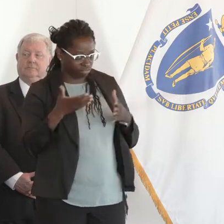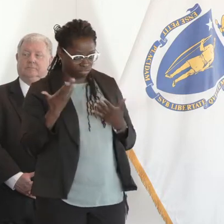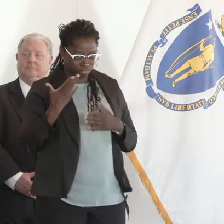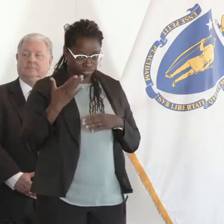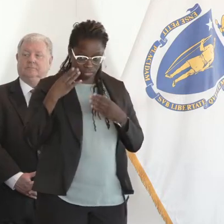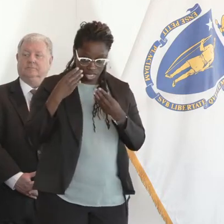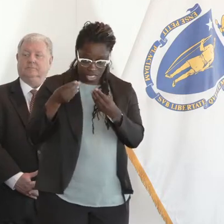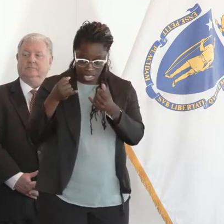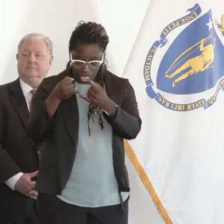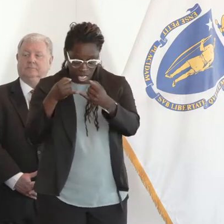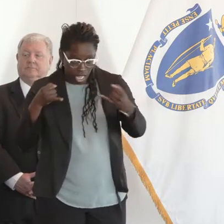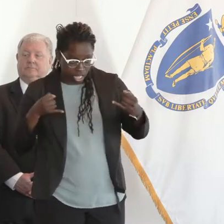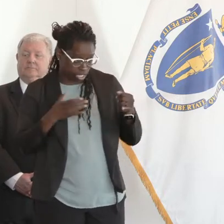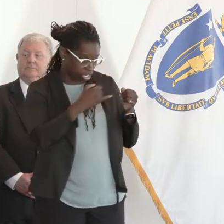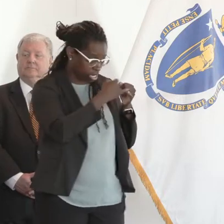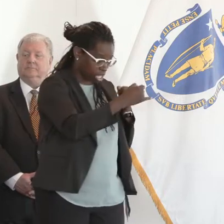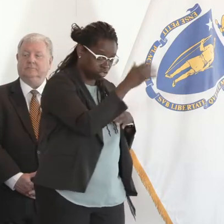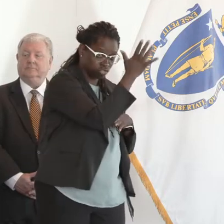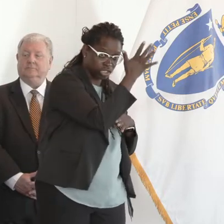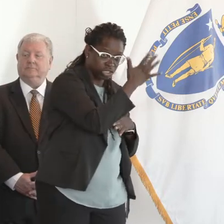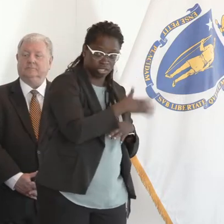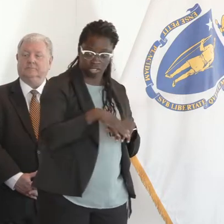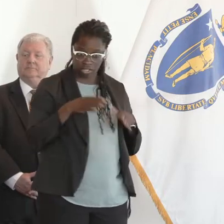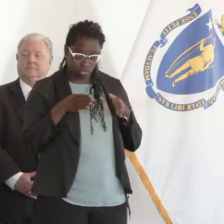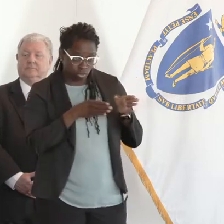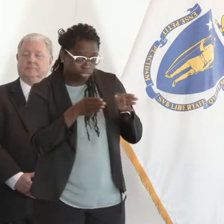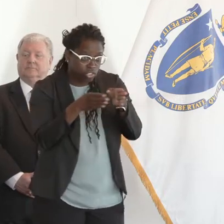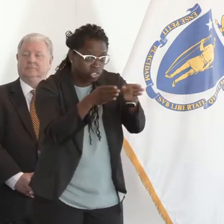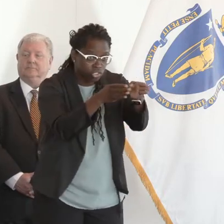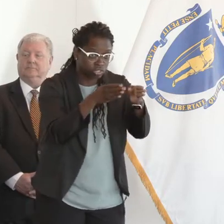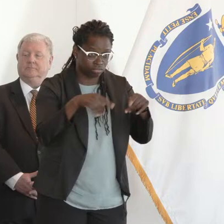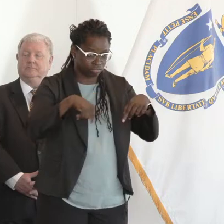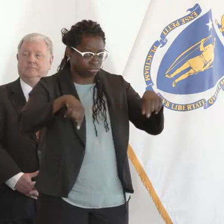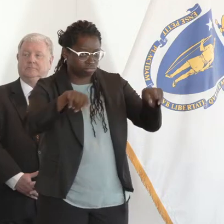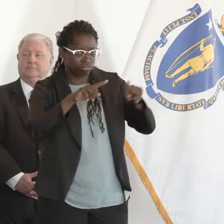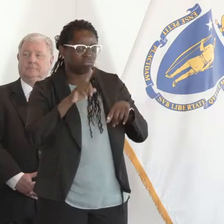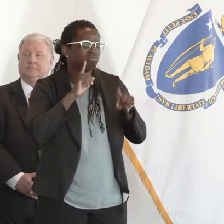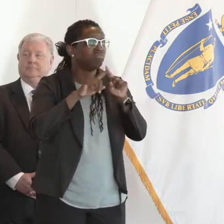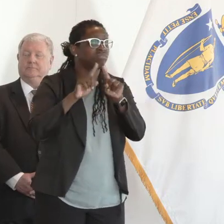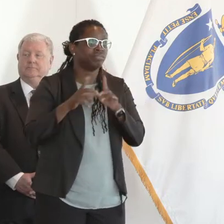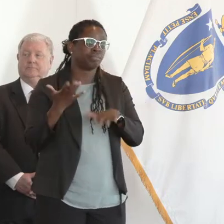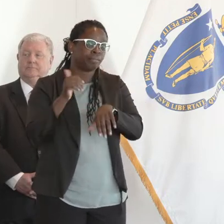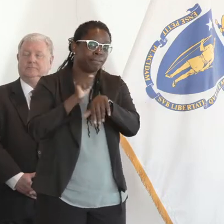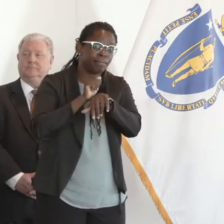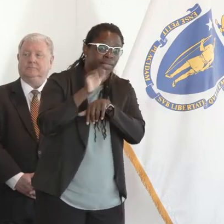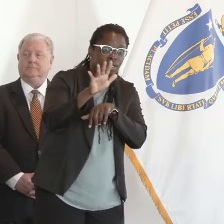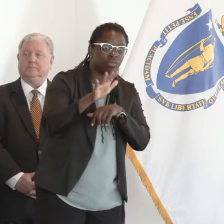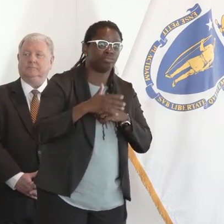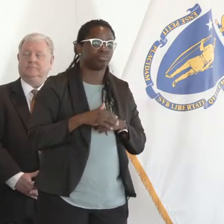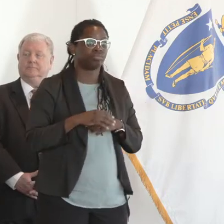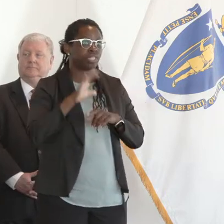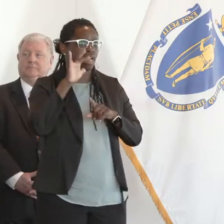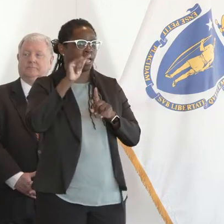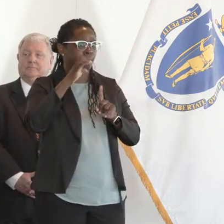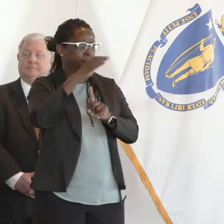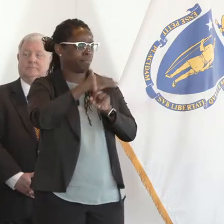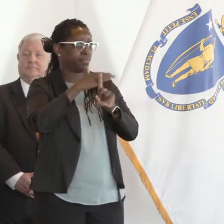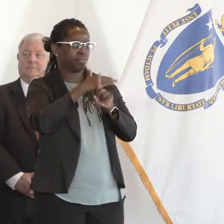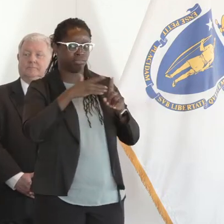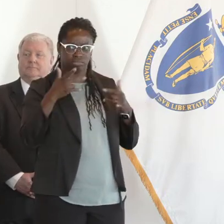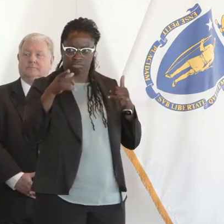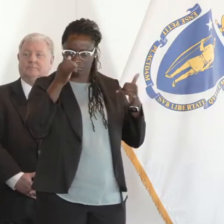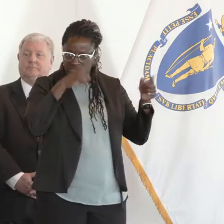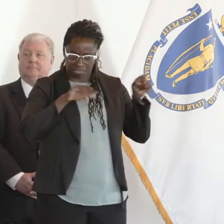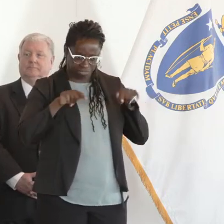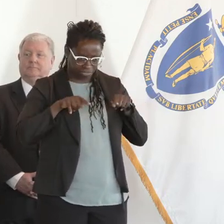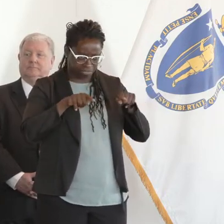rivers, forests, mountain ranges. We share a climate. And that climate is changing, as we all